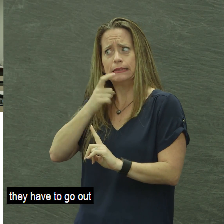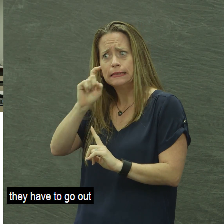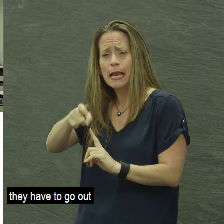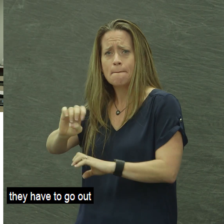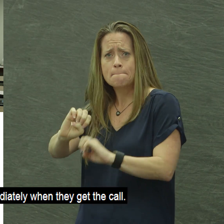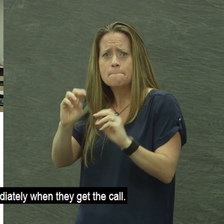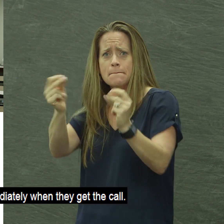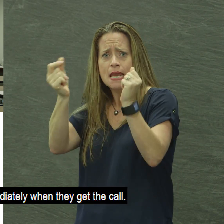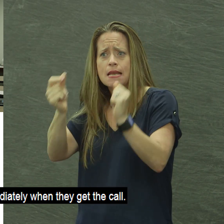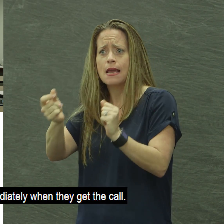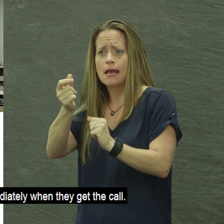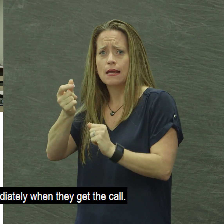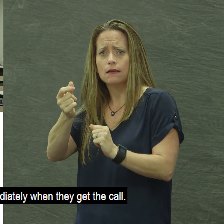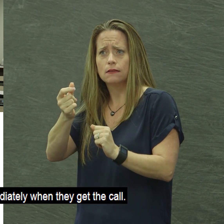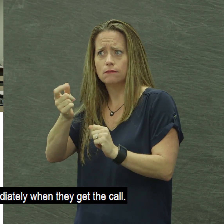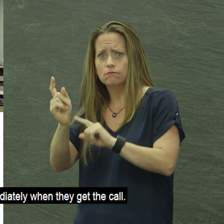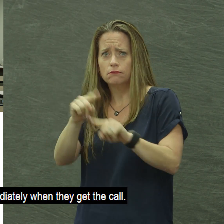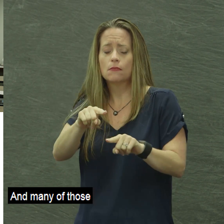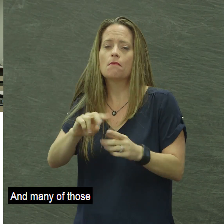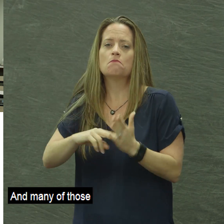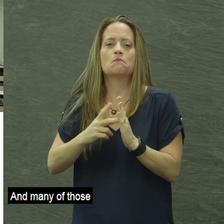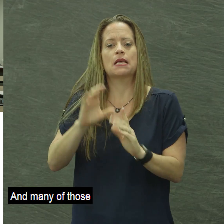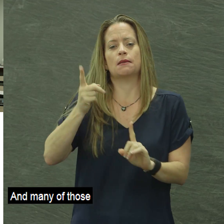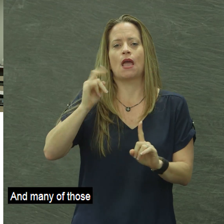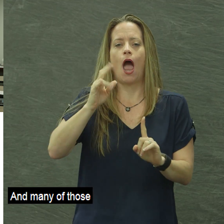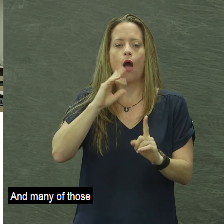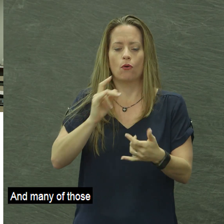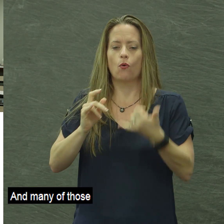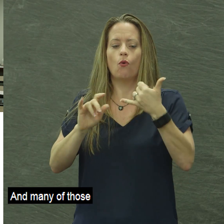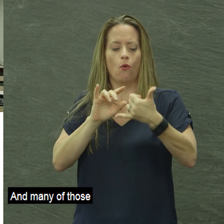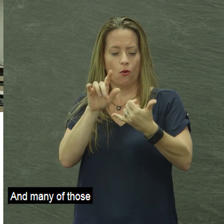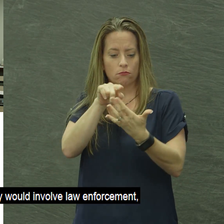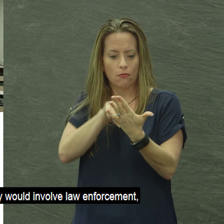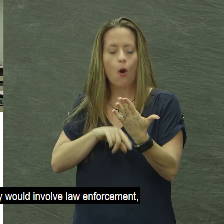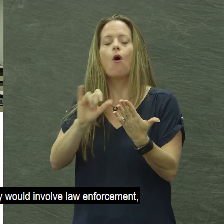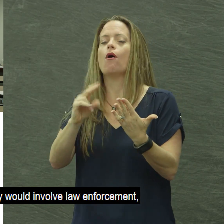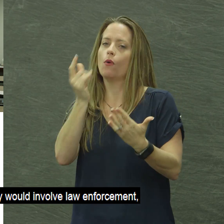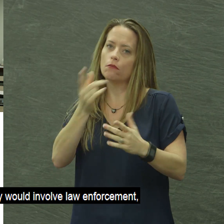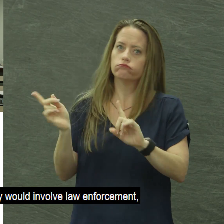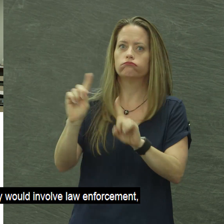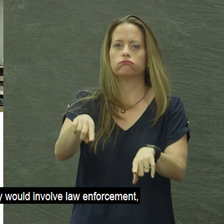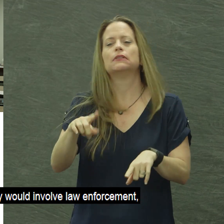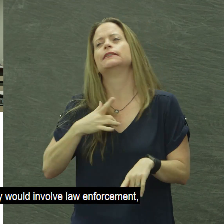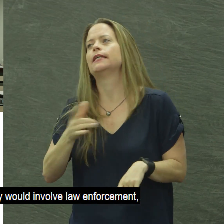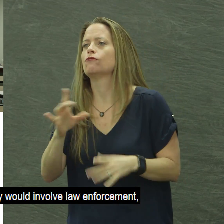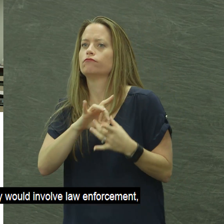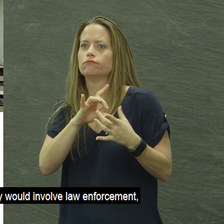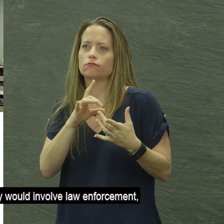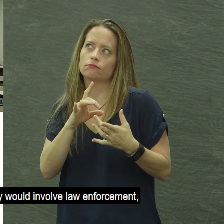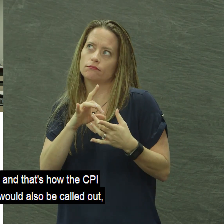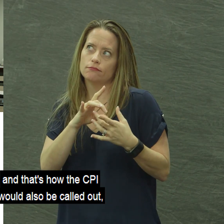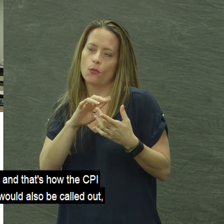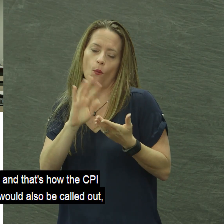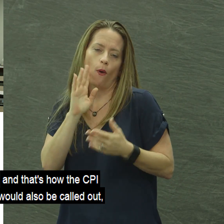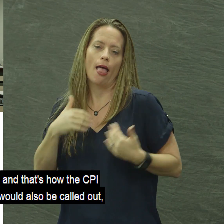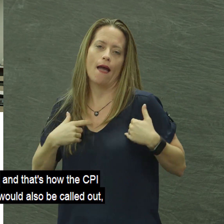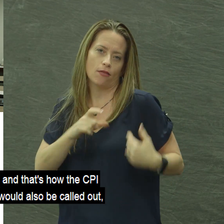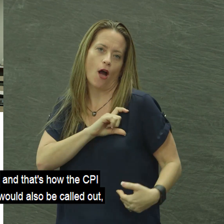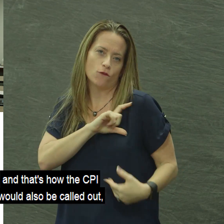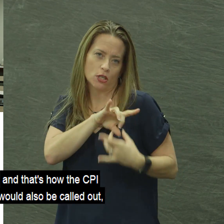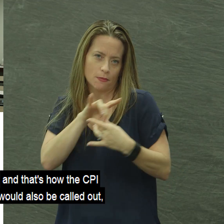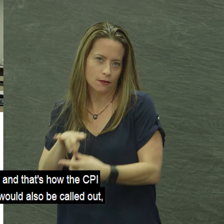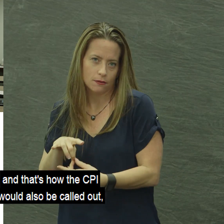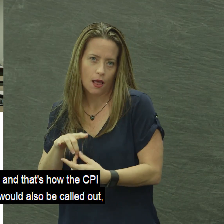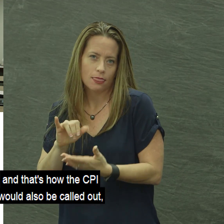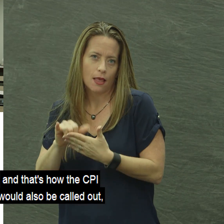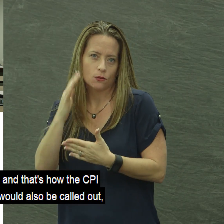out immediately when they get the call. And many of those generally would involve law enforcement, and that's how the